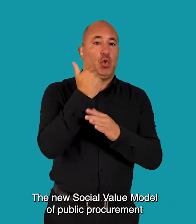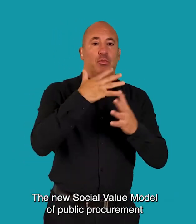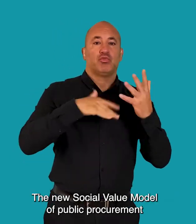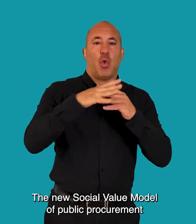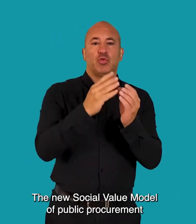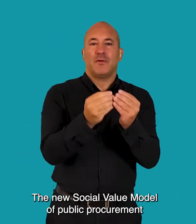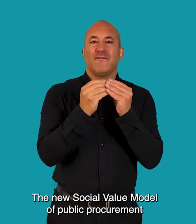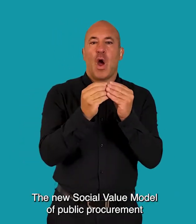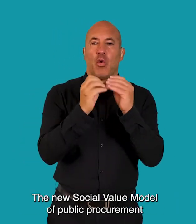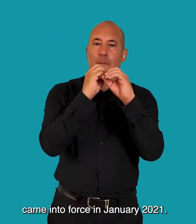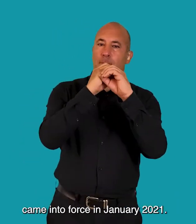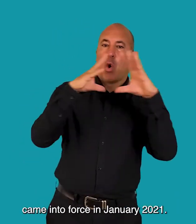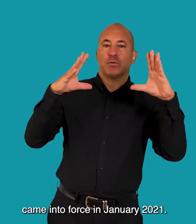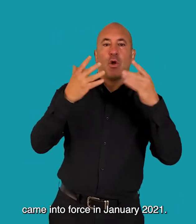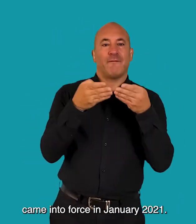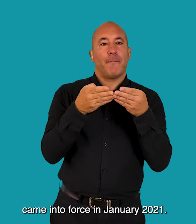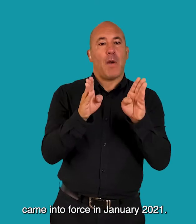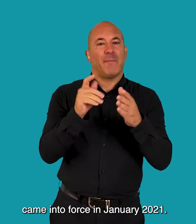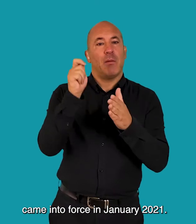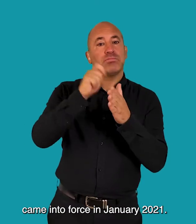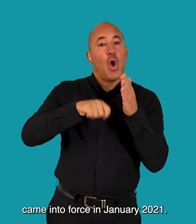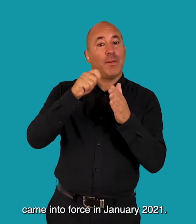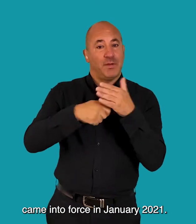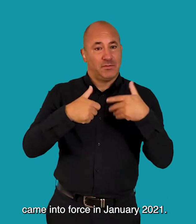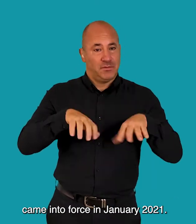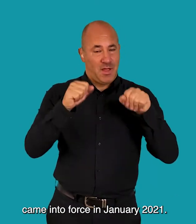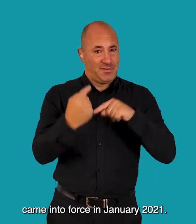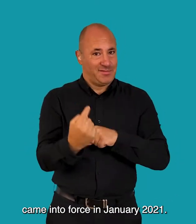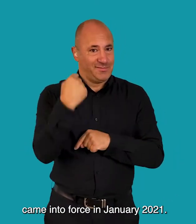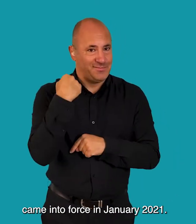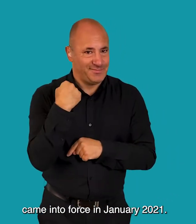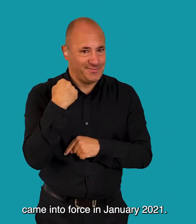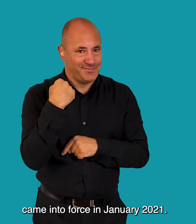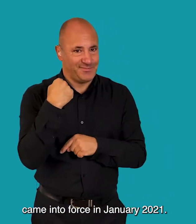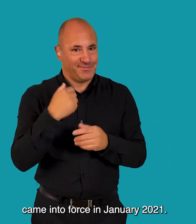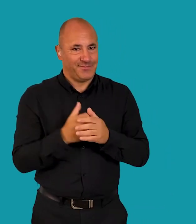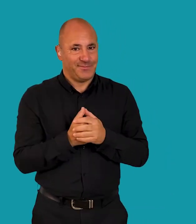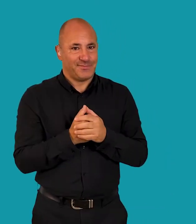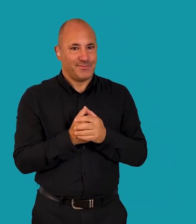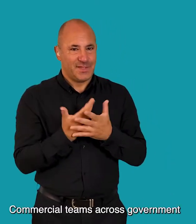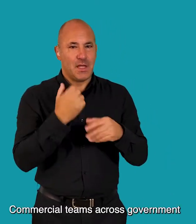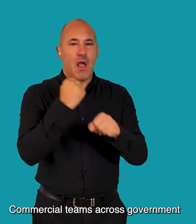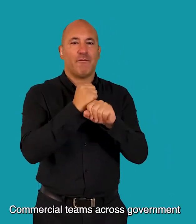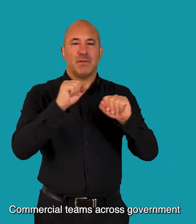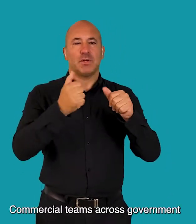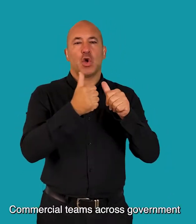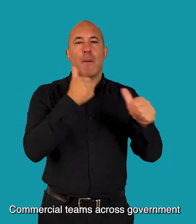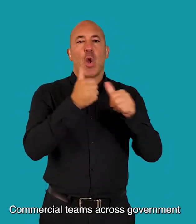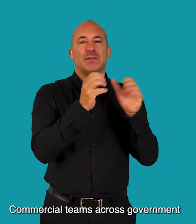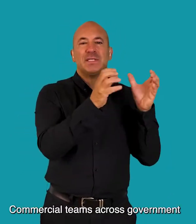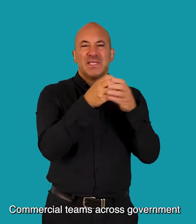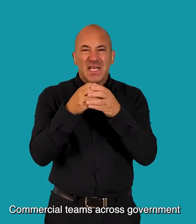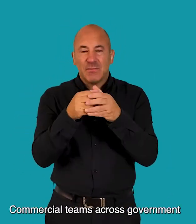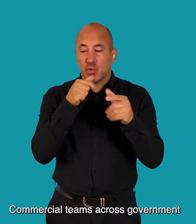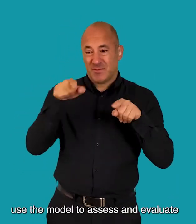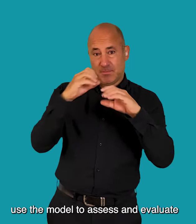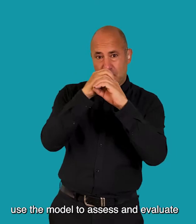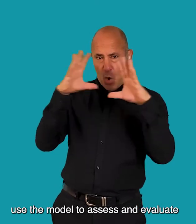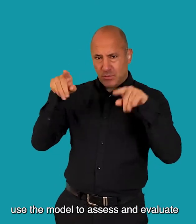public procurement came into force in January 2021. Commercial teams across government use the model